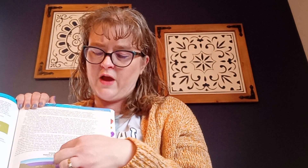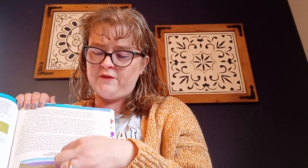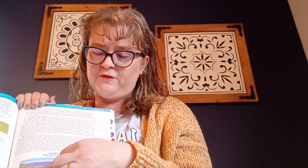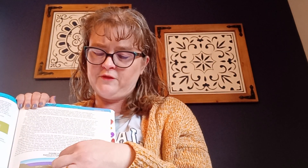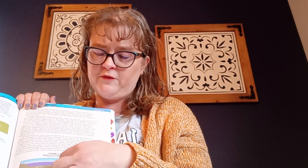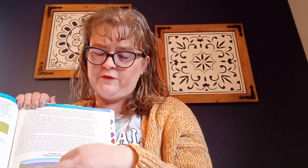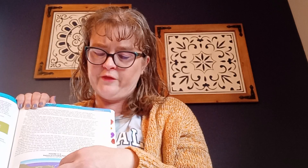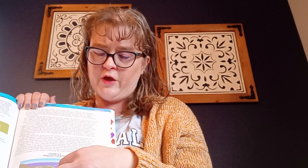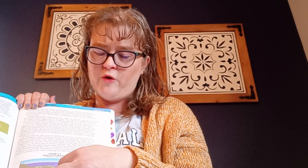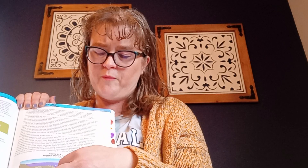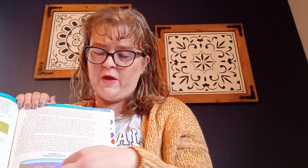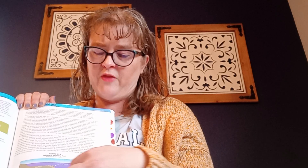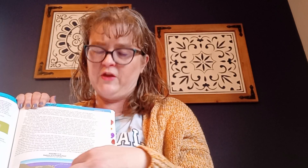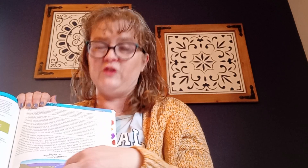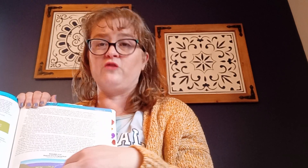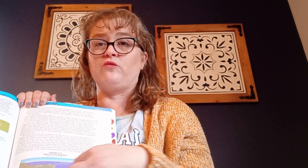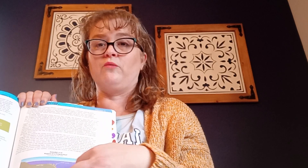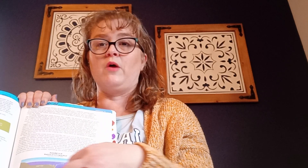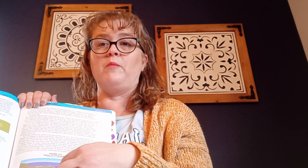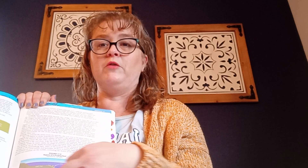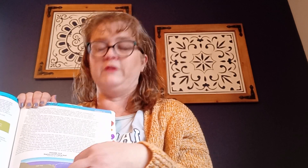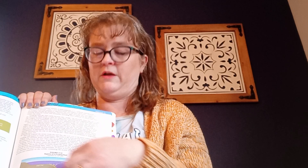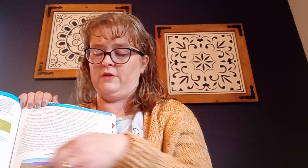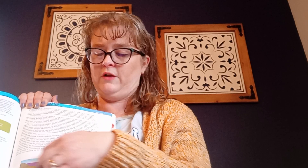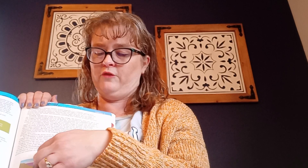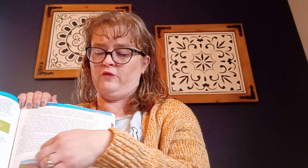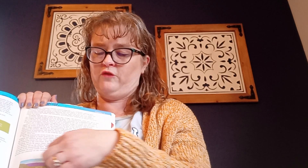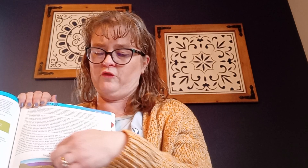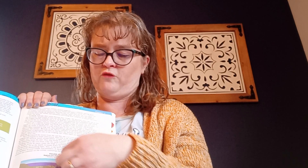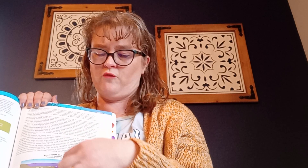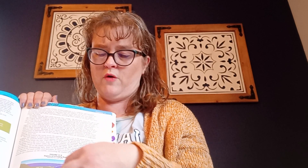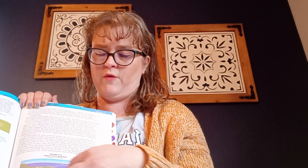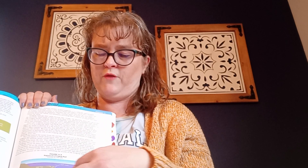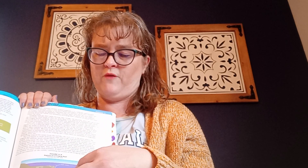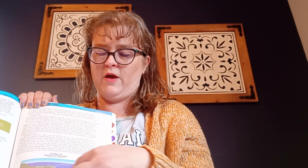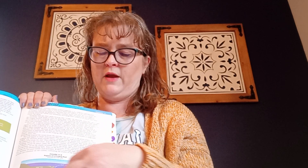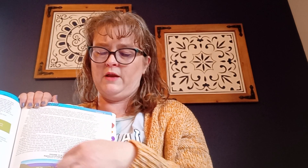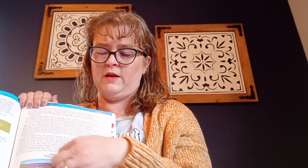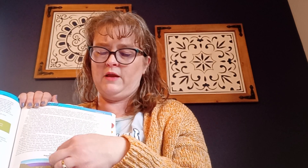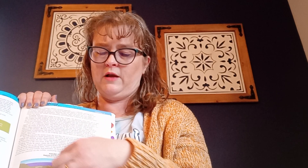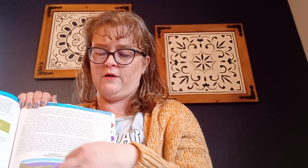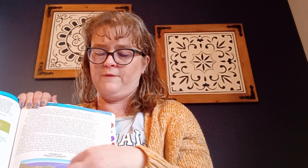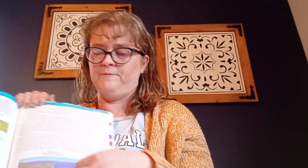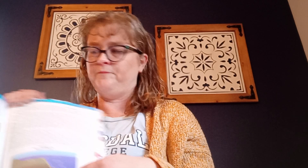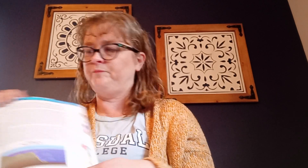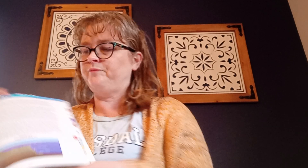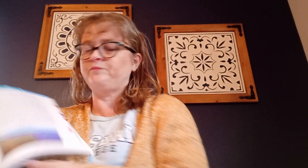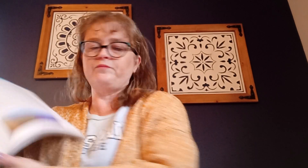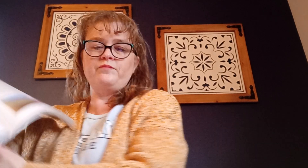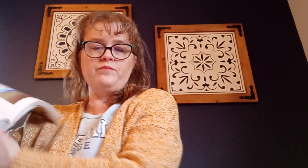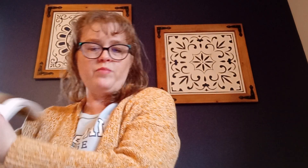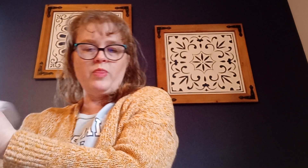crest, slope, and then just rubble down here. So it's just growing right in here.